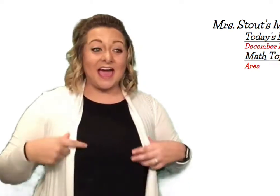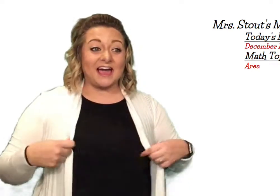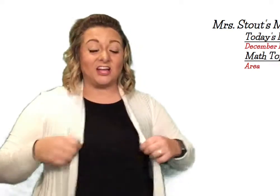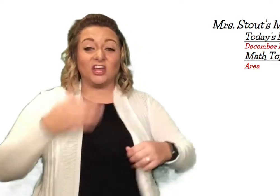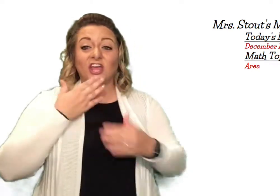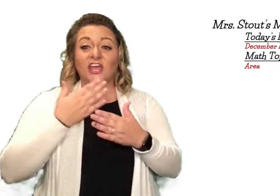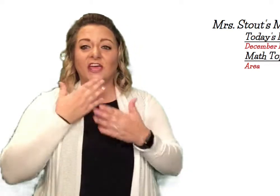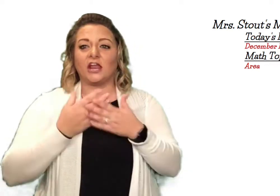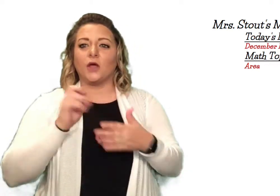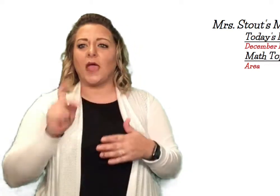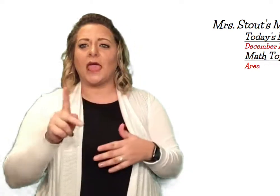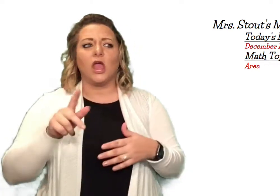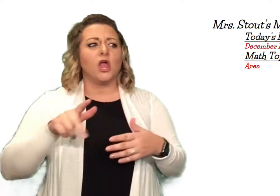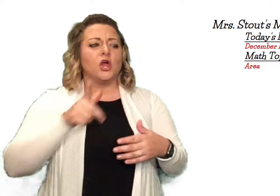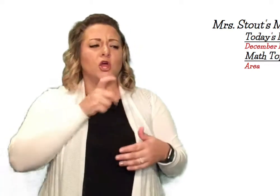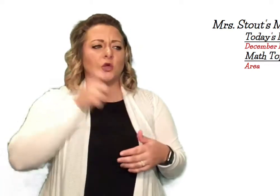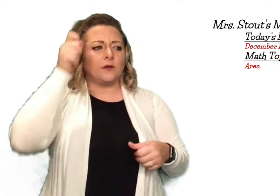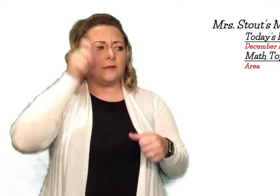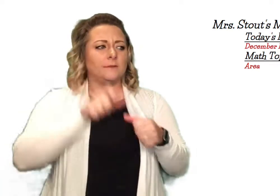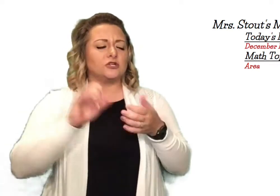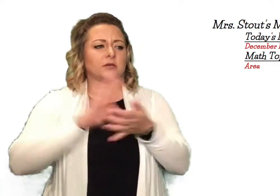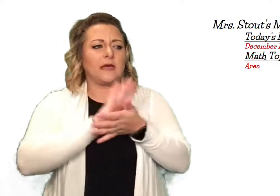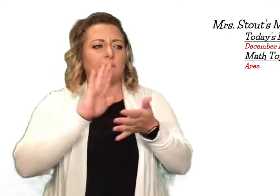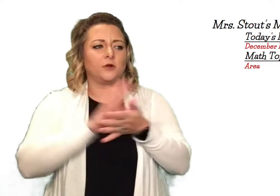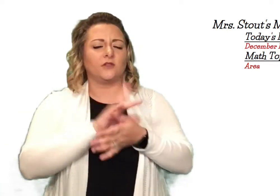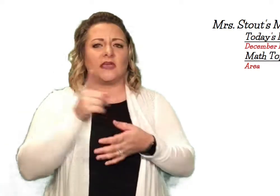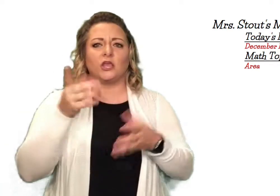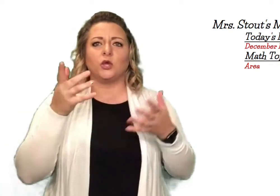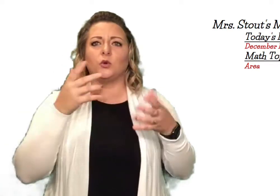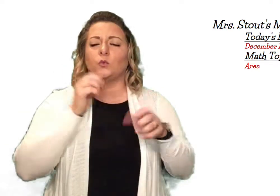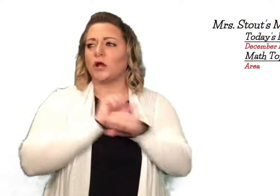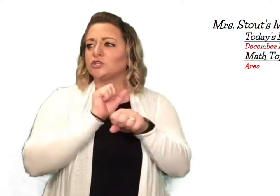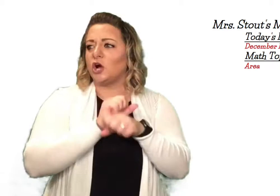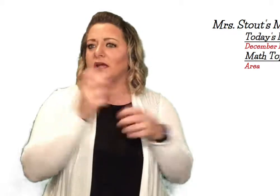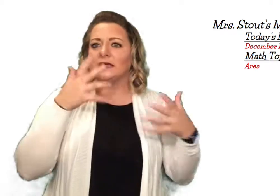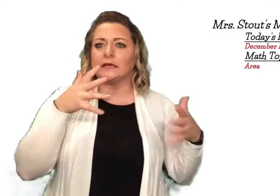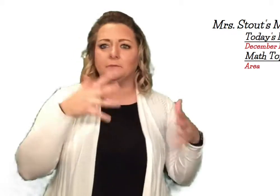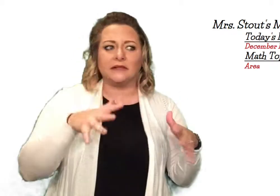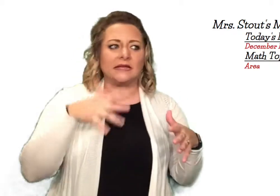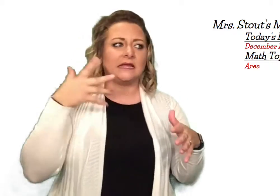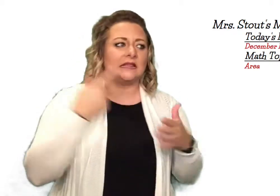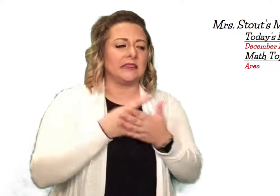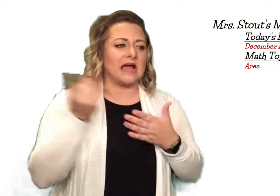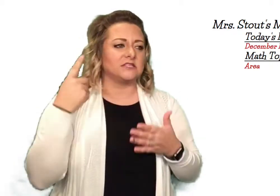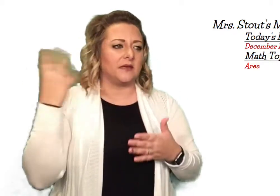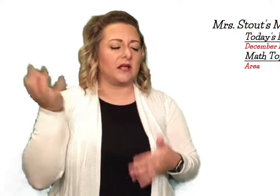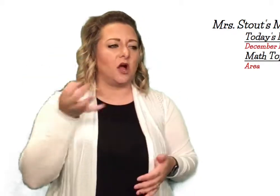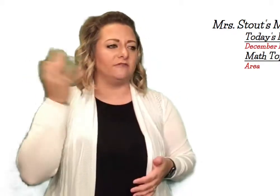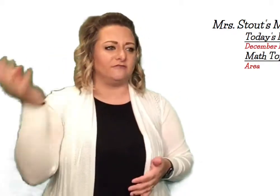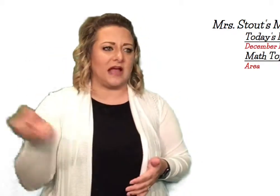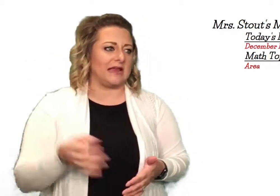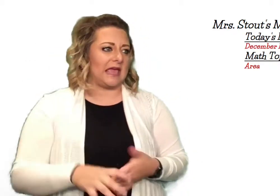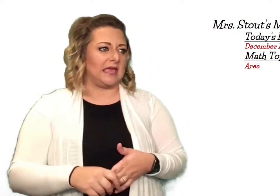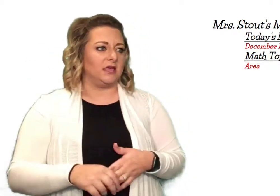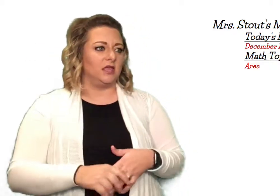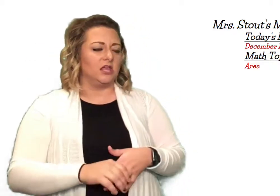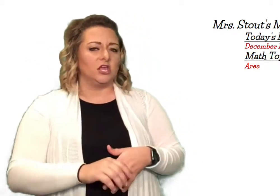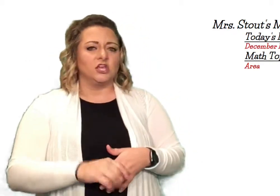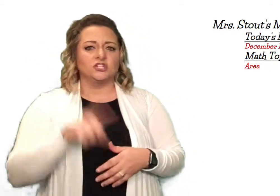Yeah, good. Okay, who remembers the paper that you worked on and completed last week on Friday? Do